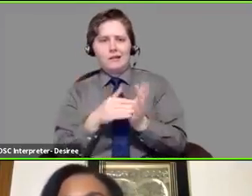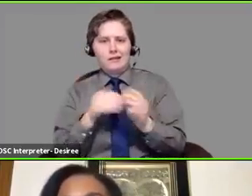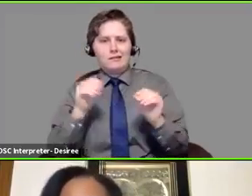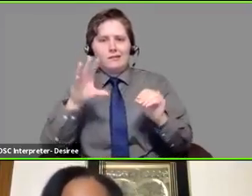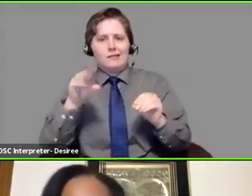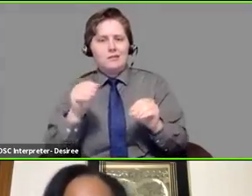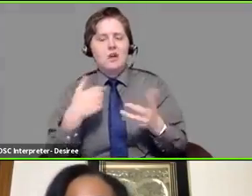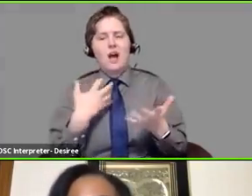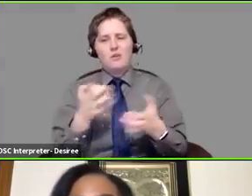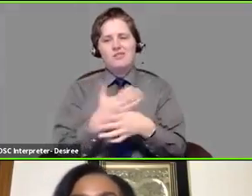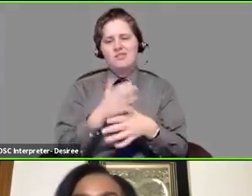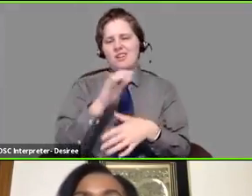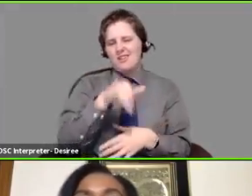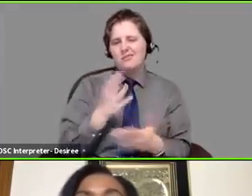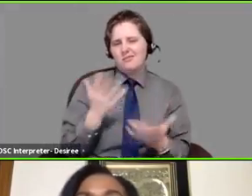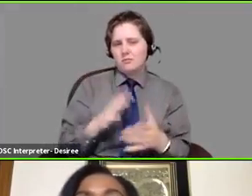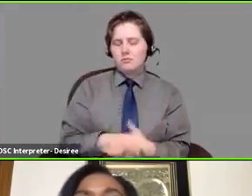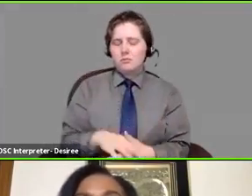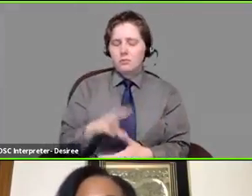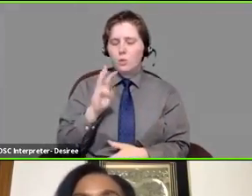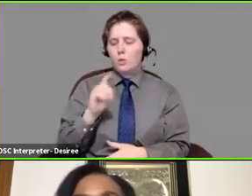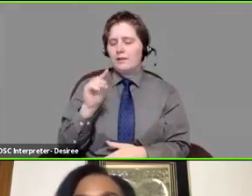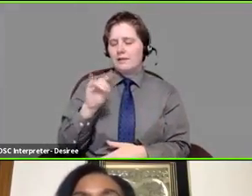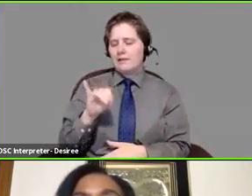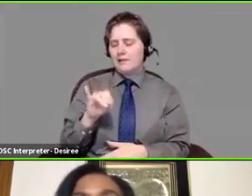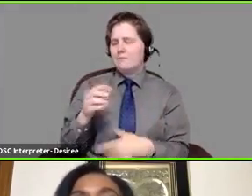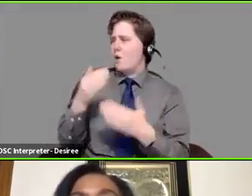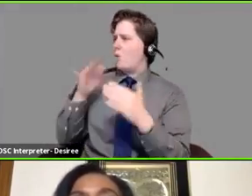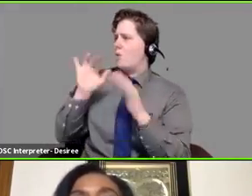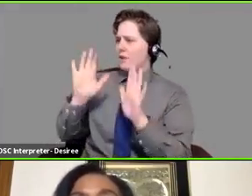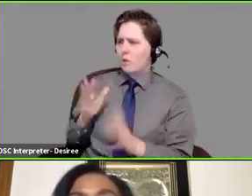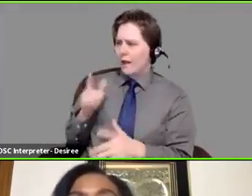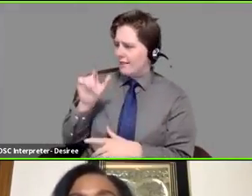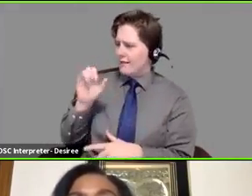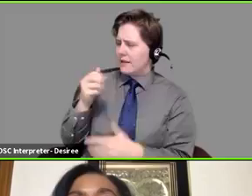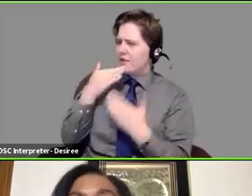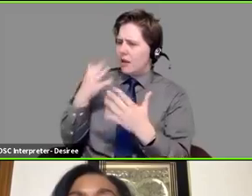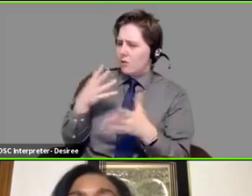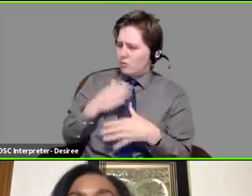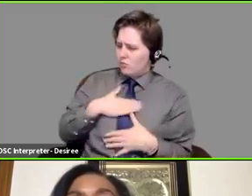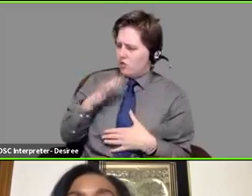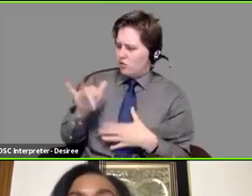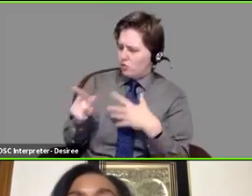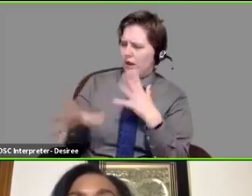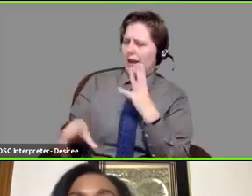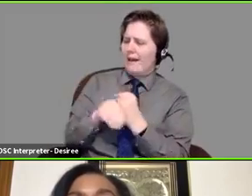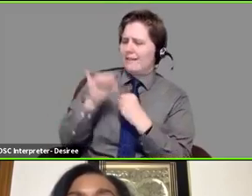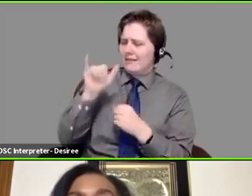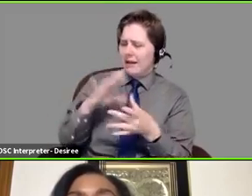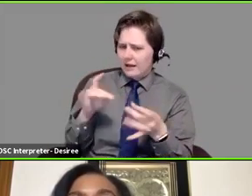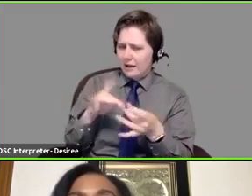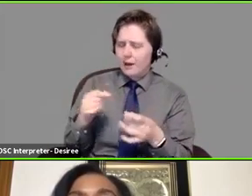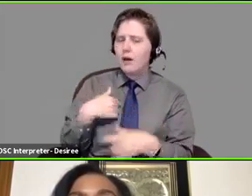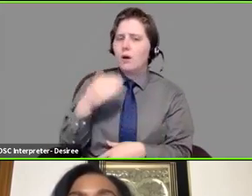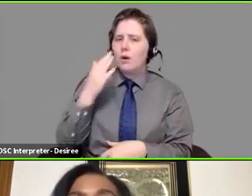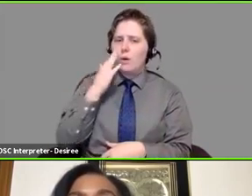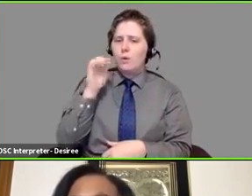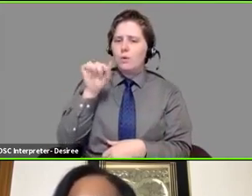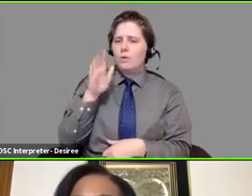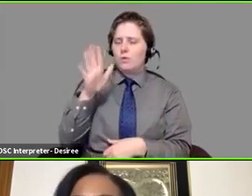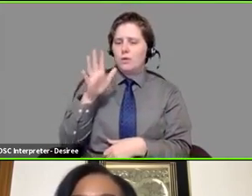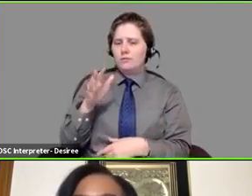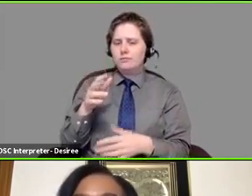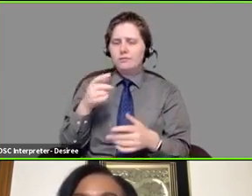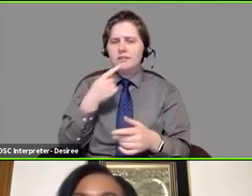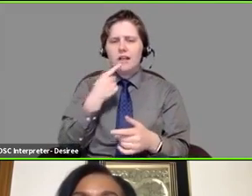So I wanted to share that part. No, that's great, Lisa. Thank you. We appreciate you adding to that. And then I know you're going to hit on a